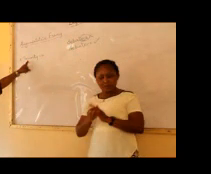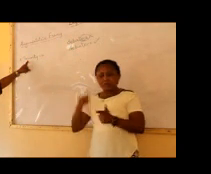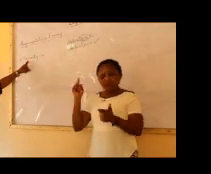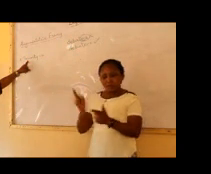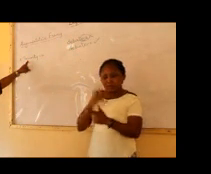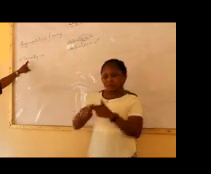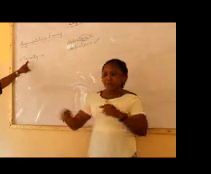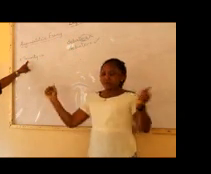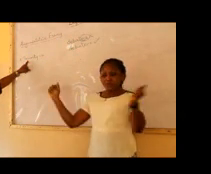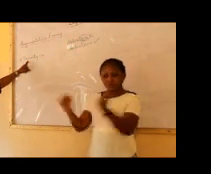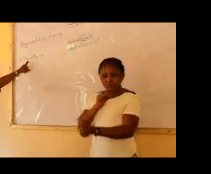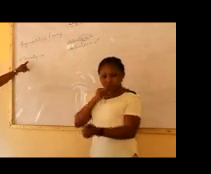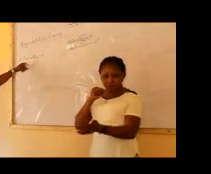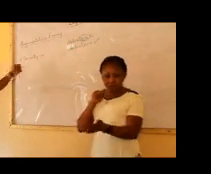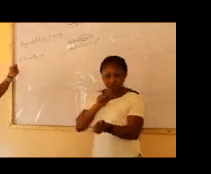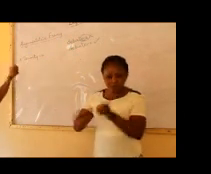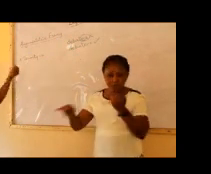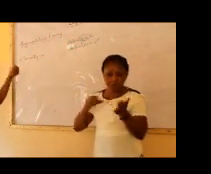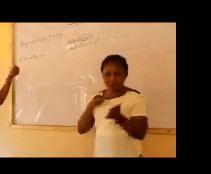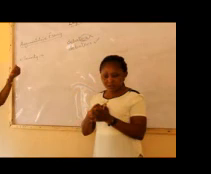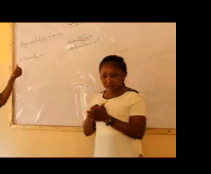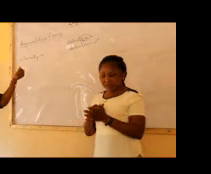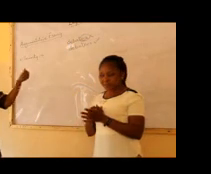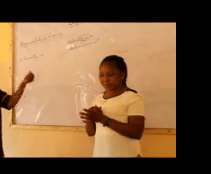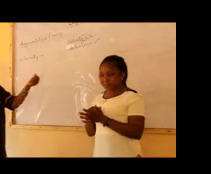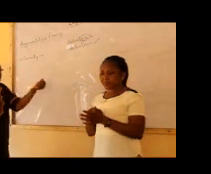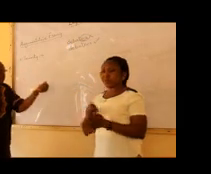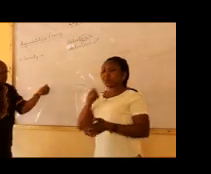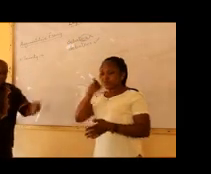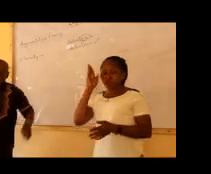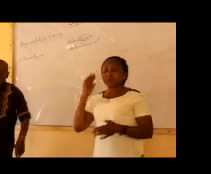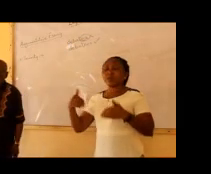marks. For instance,